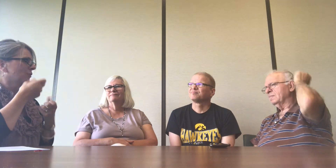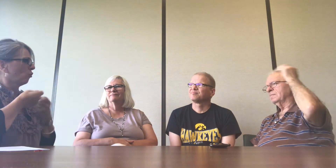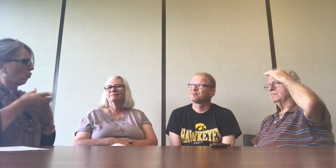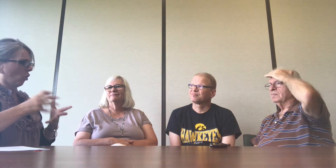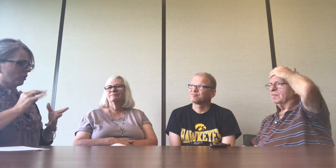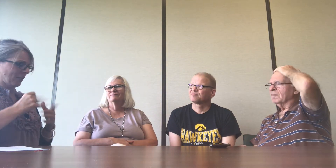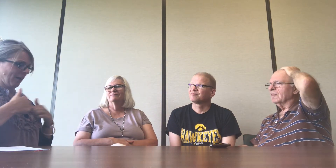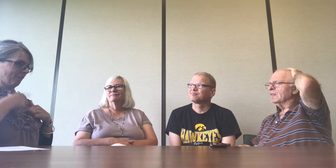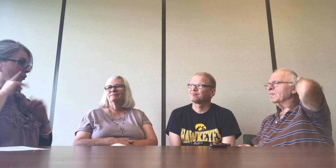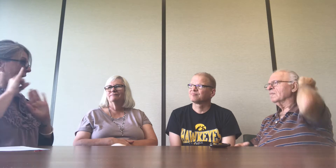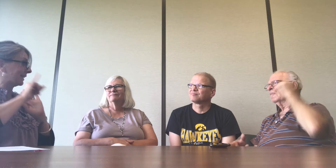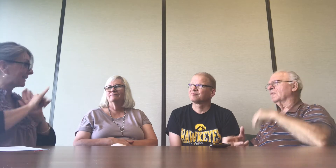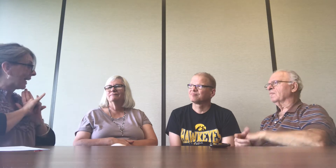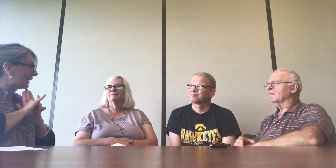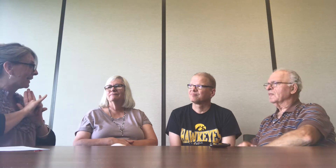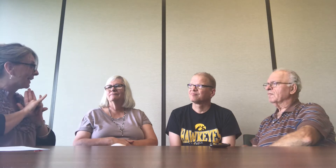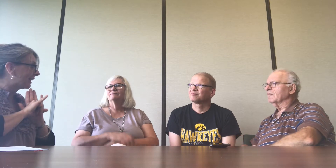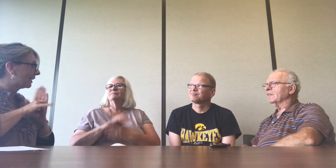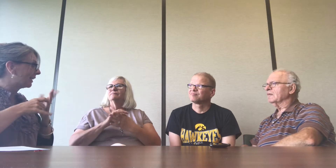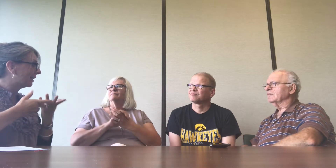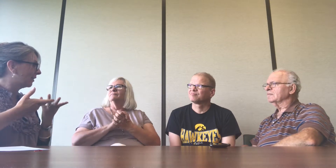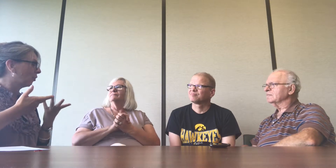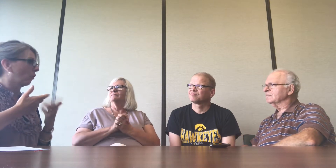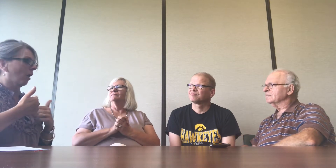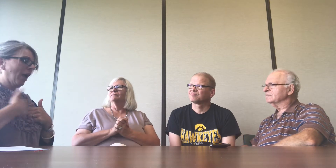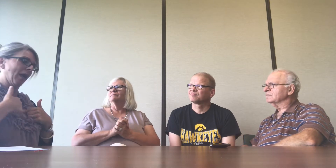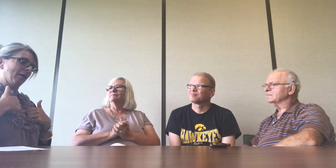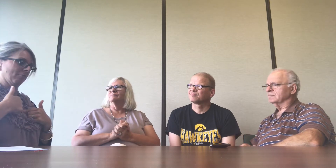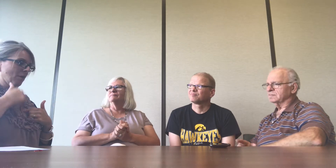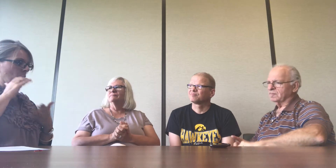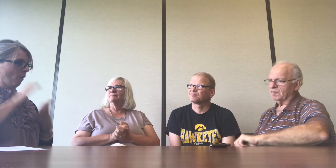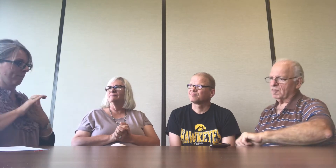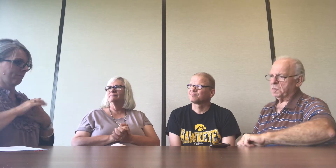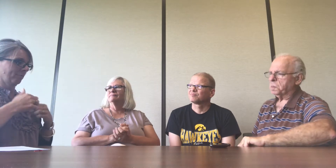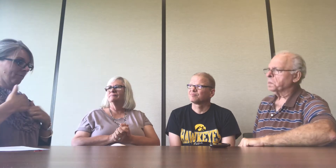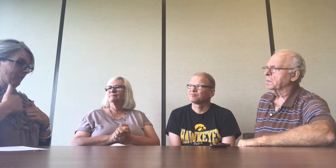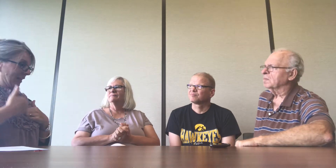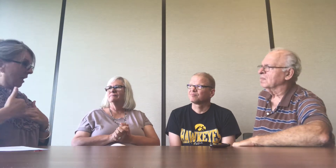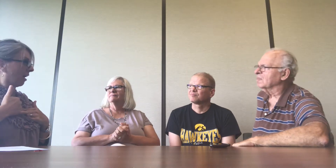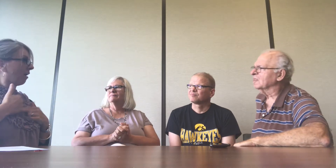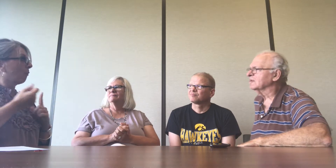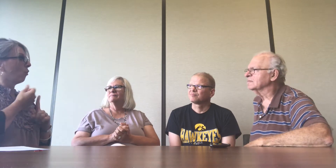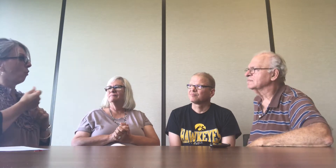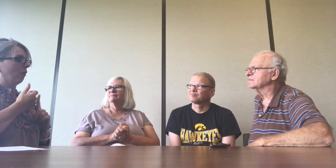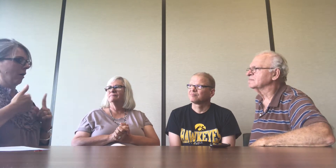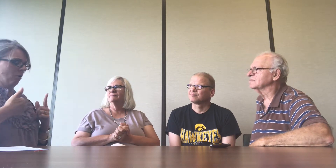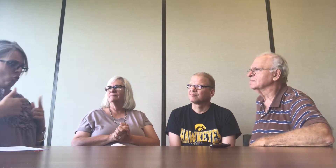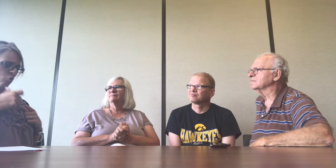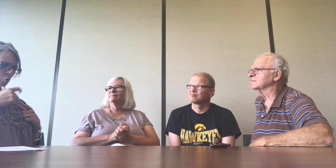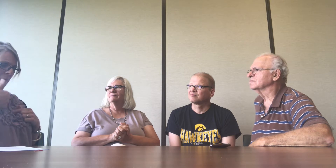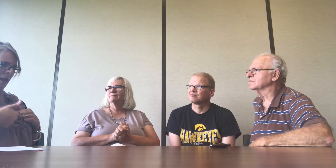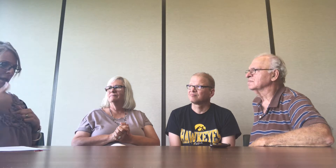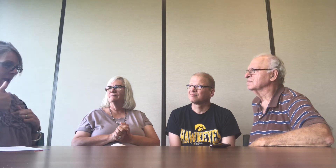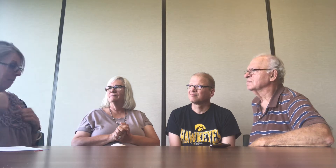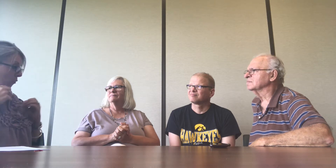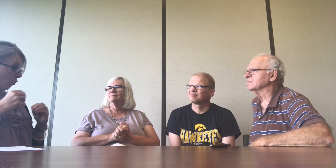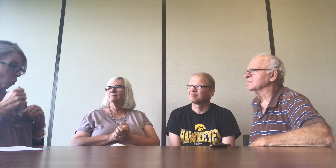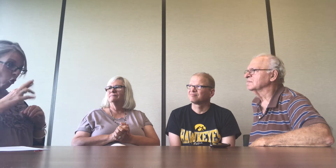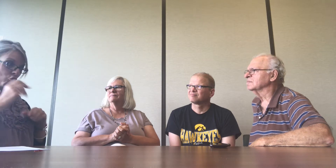support system, losing even their identity. If they are a wife and they're in an